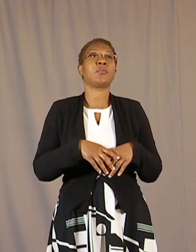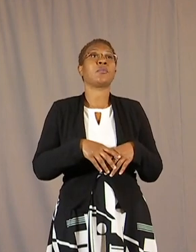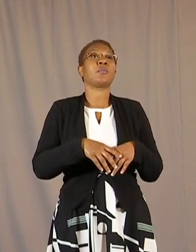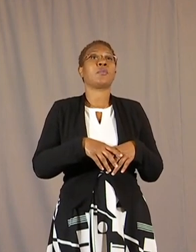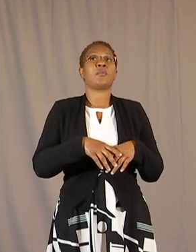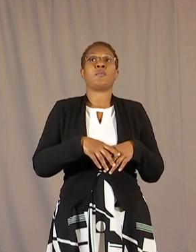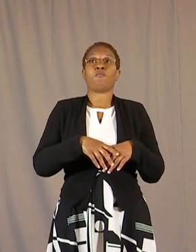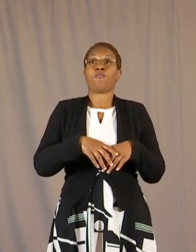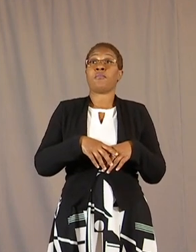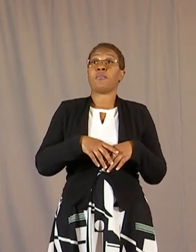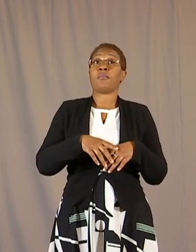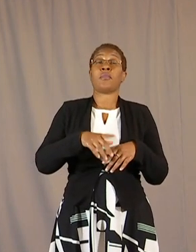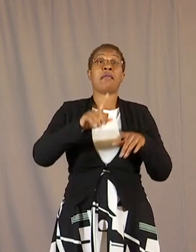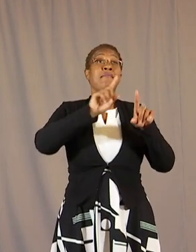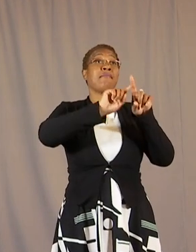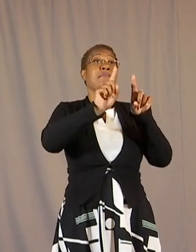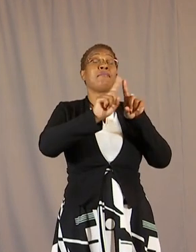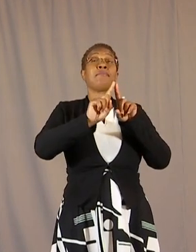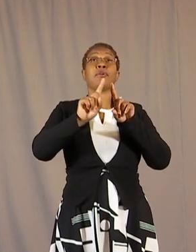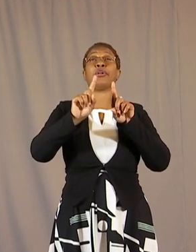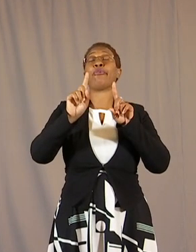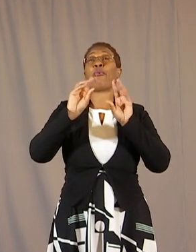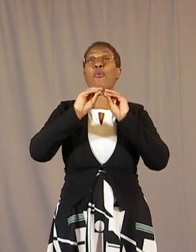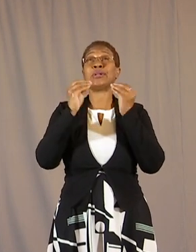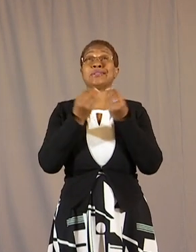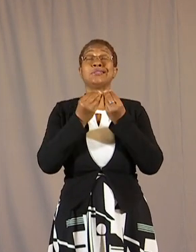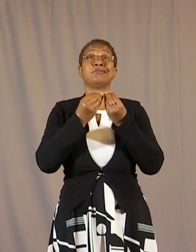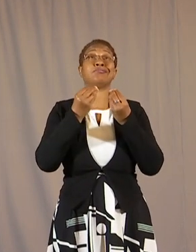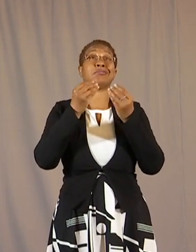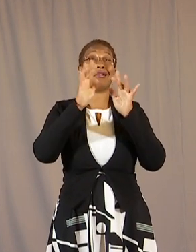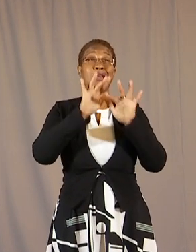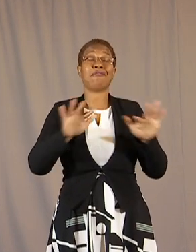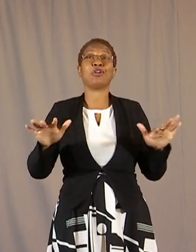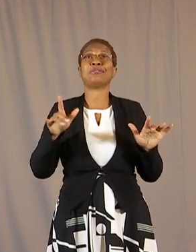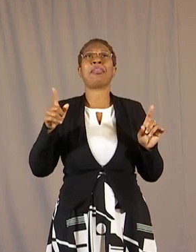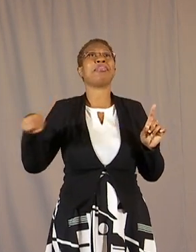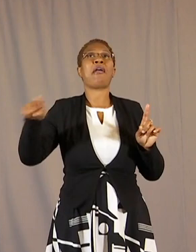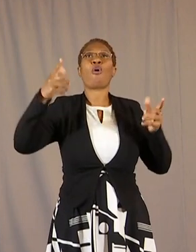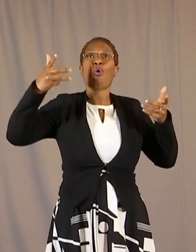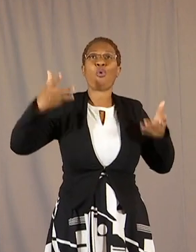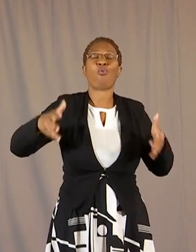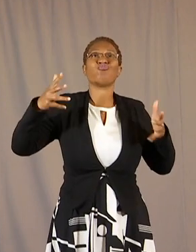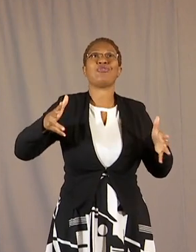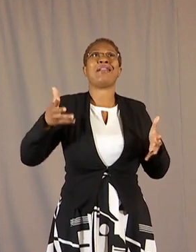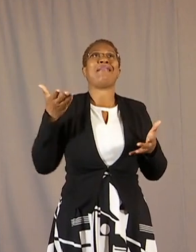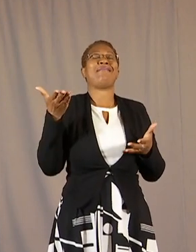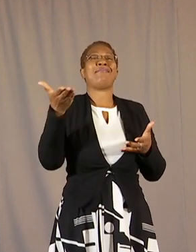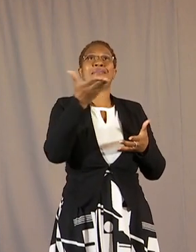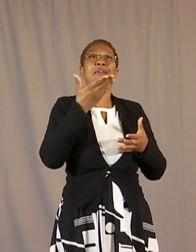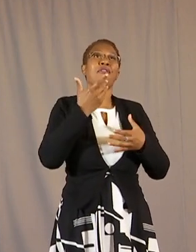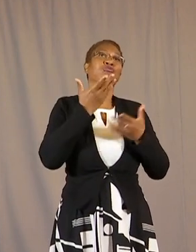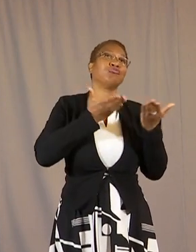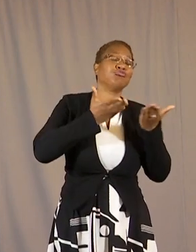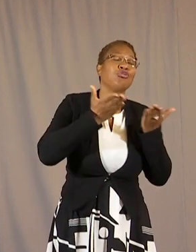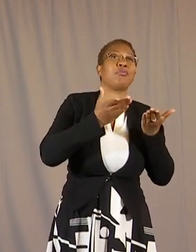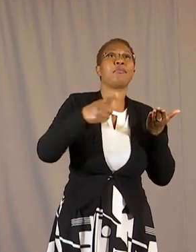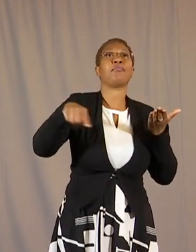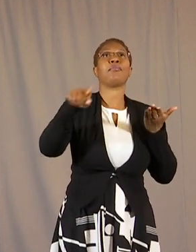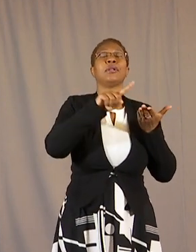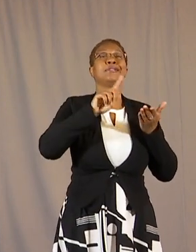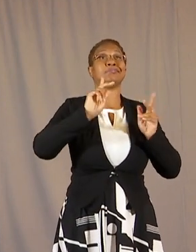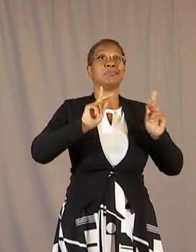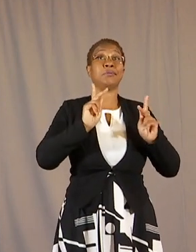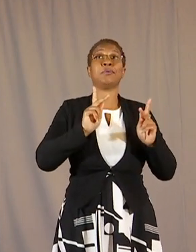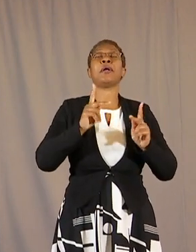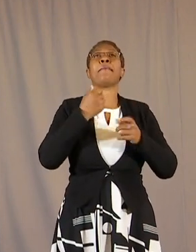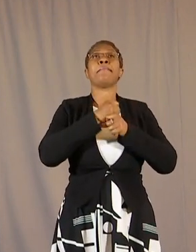diverse group of organizations, many of them who were already out there answering the call. They were already getting, you know, people